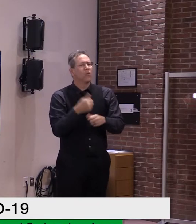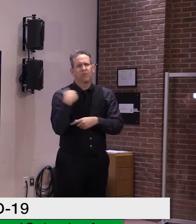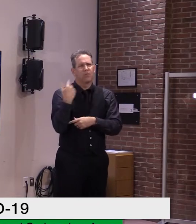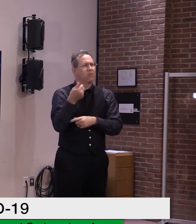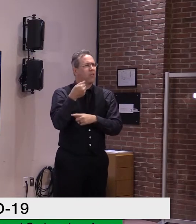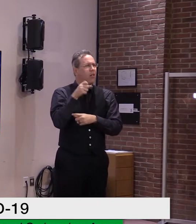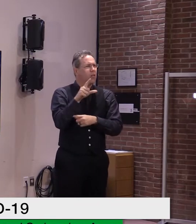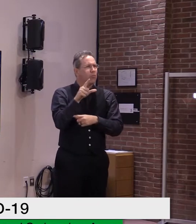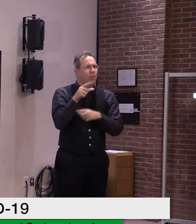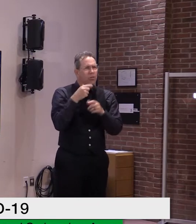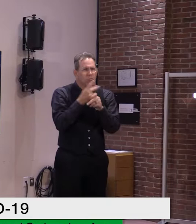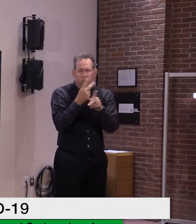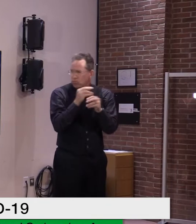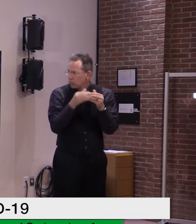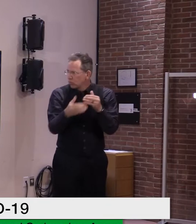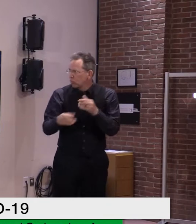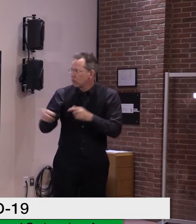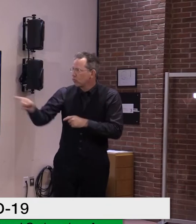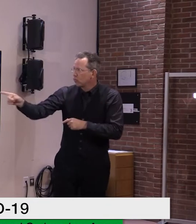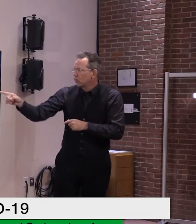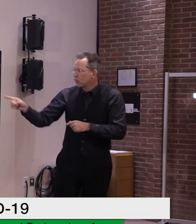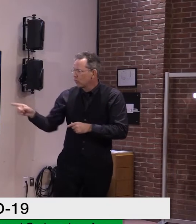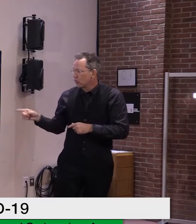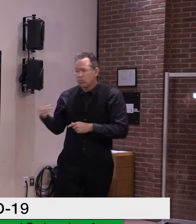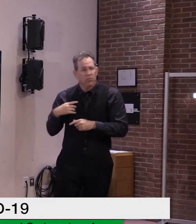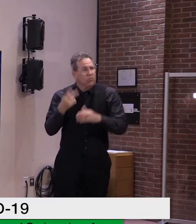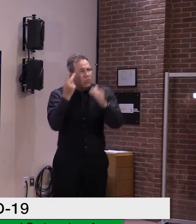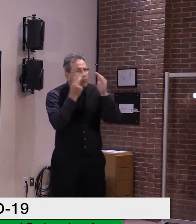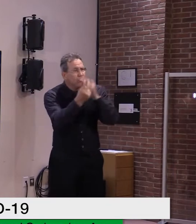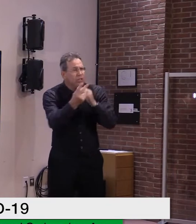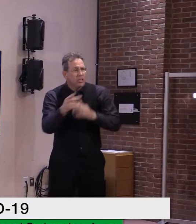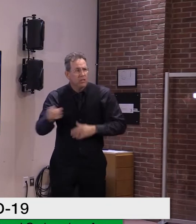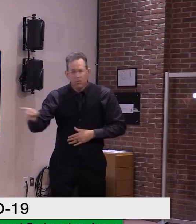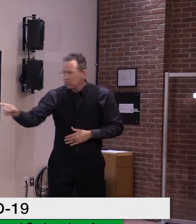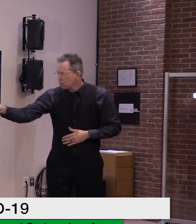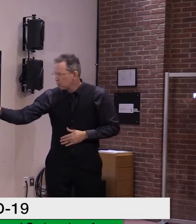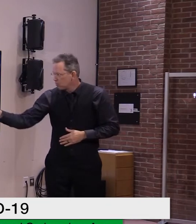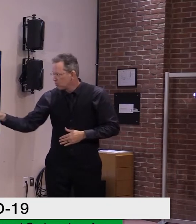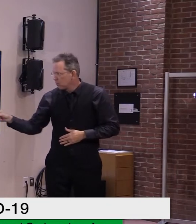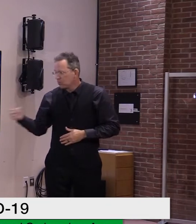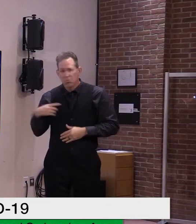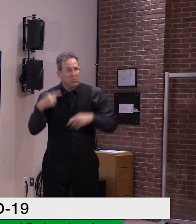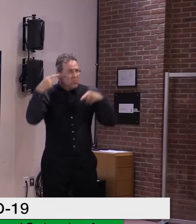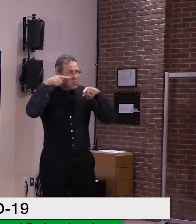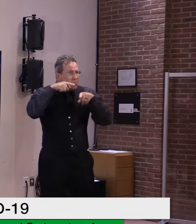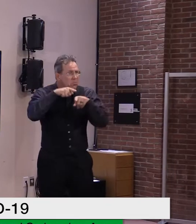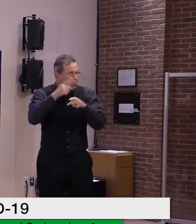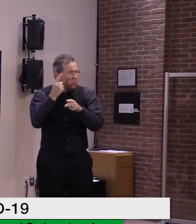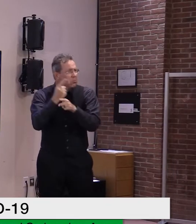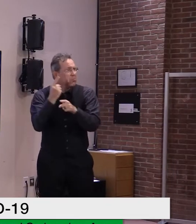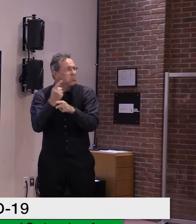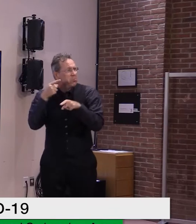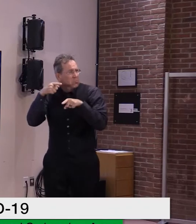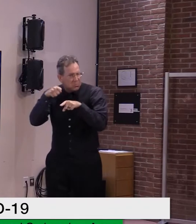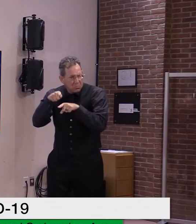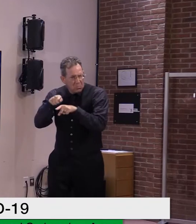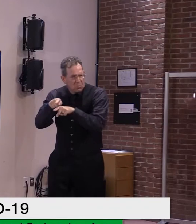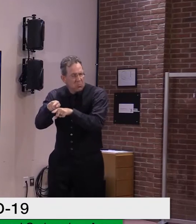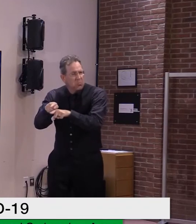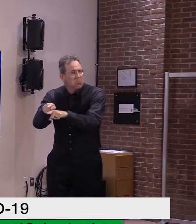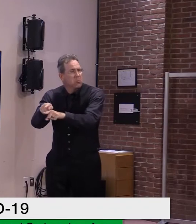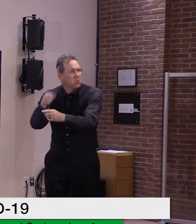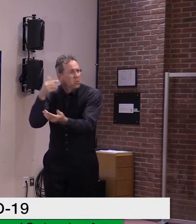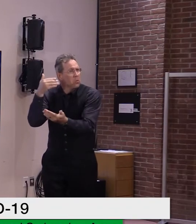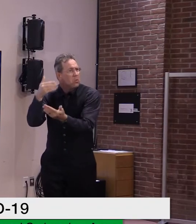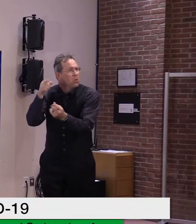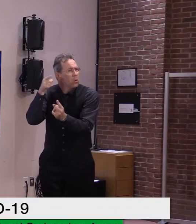new extended forecast anticipates that cases will stay very low and even get lower throughout the rest of the month and